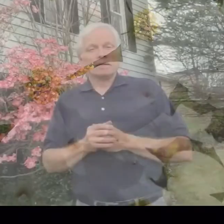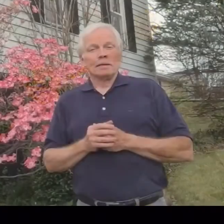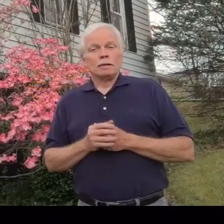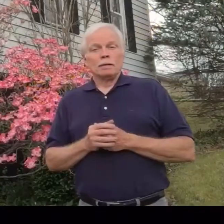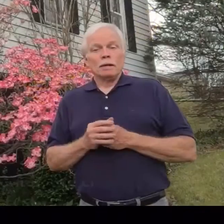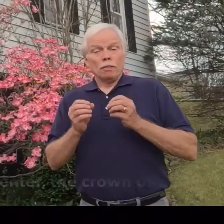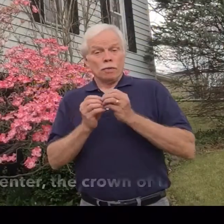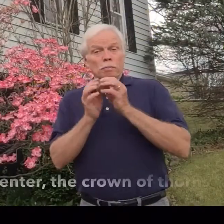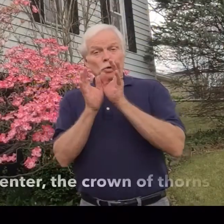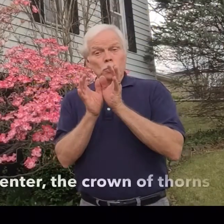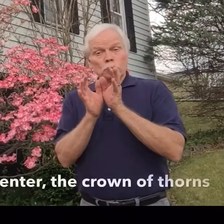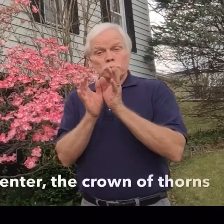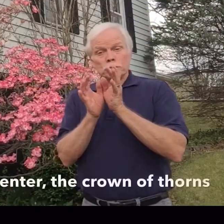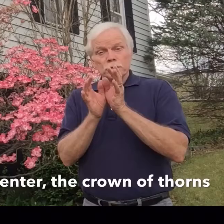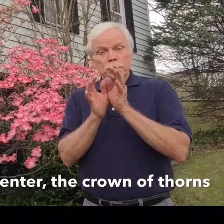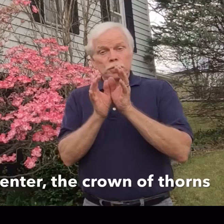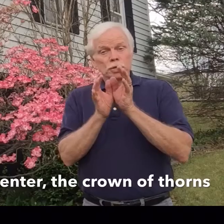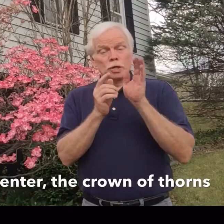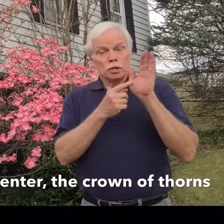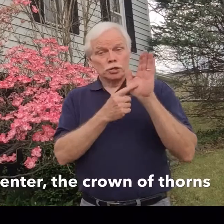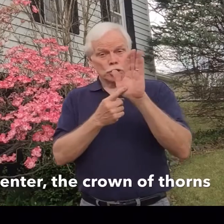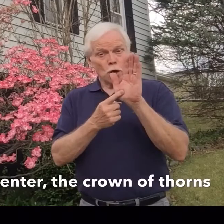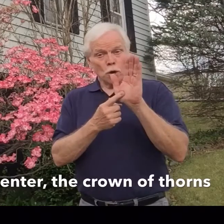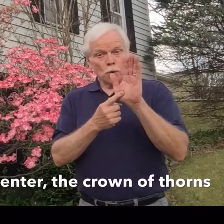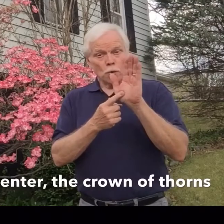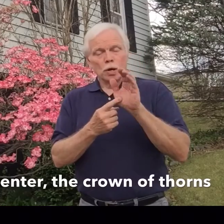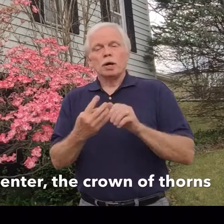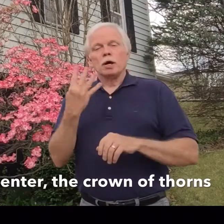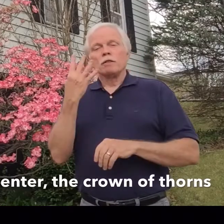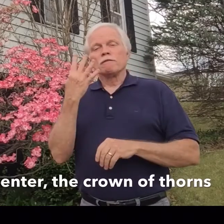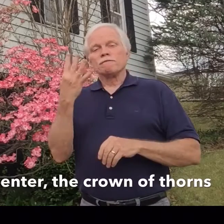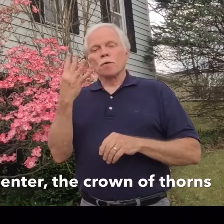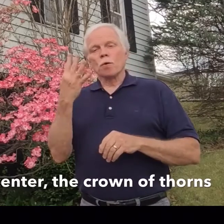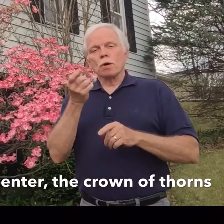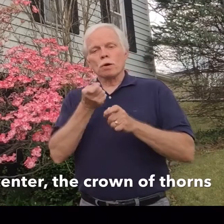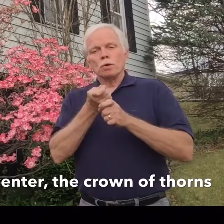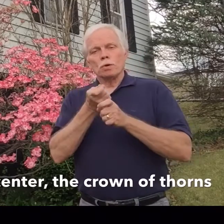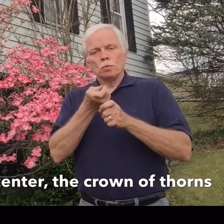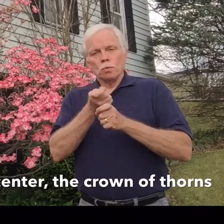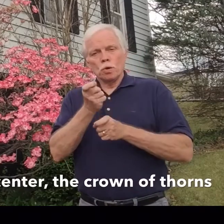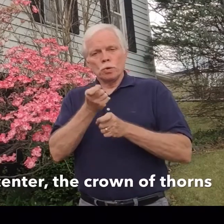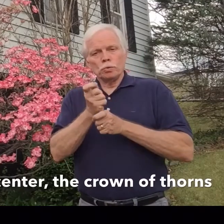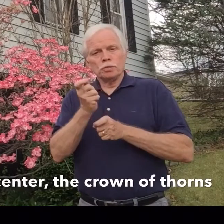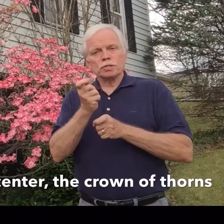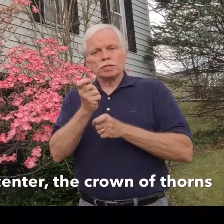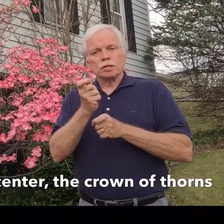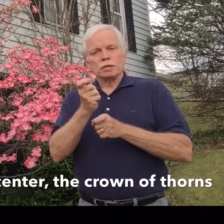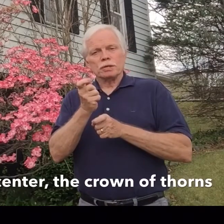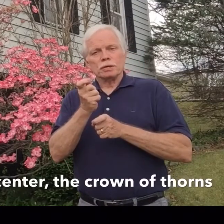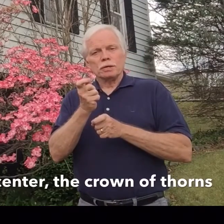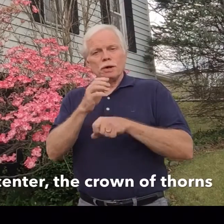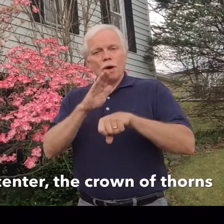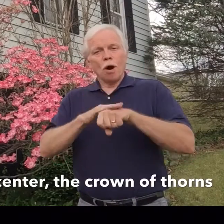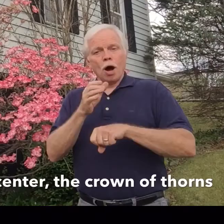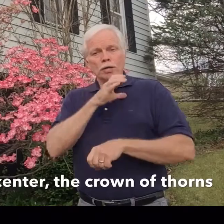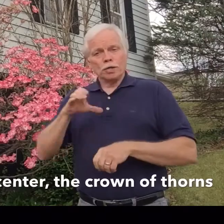The blooms show the four wounds on